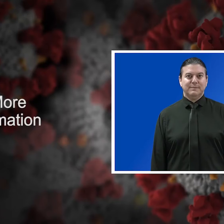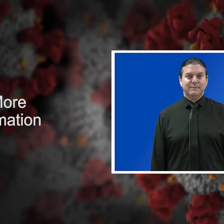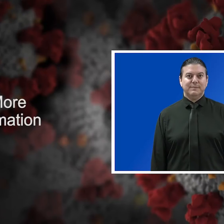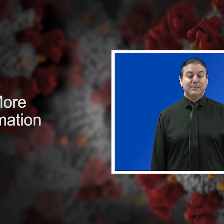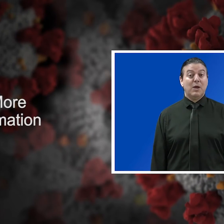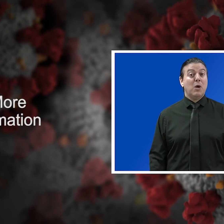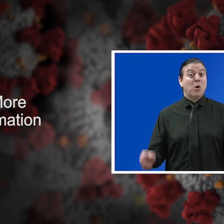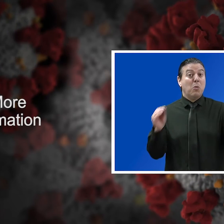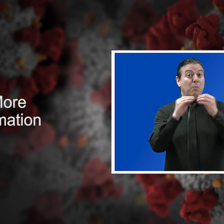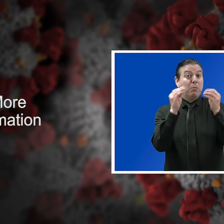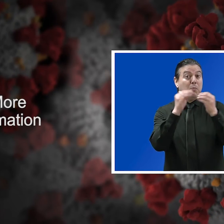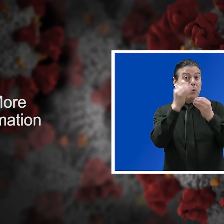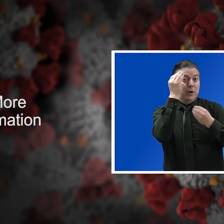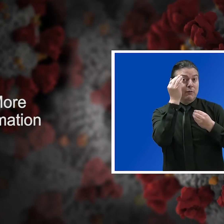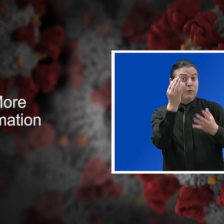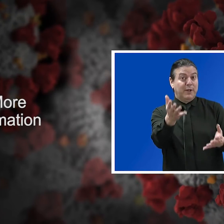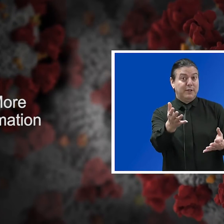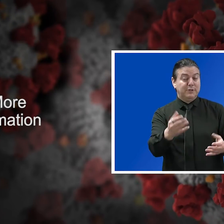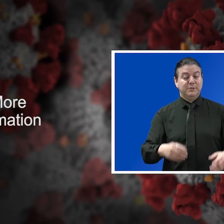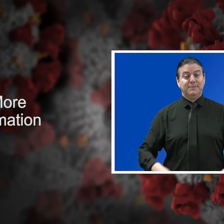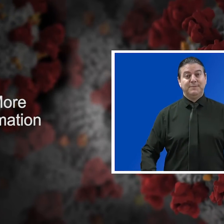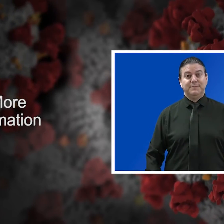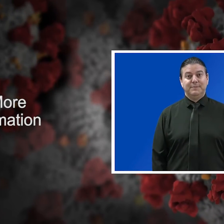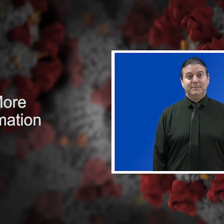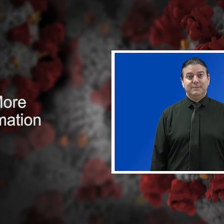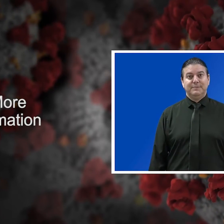For more information,